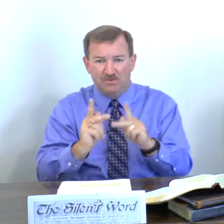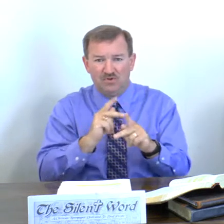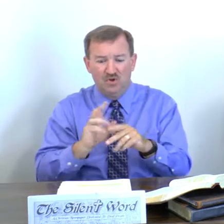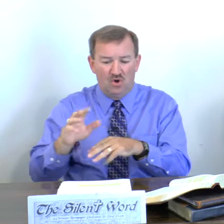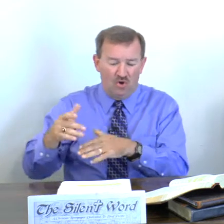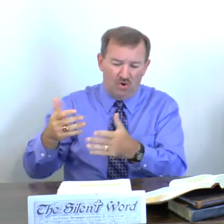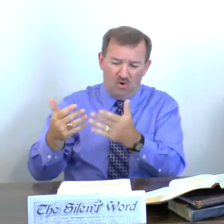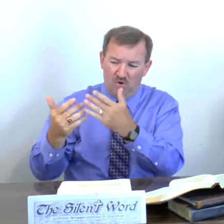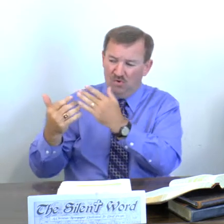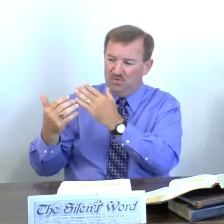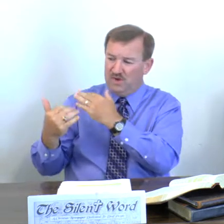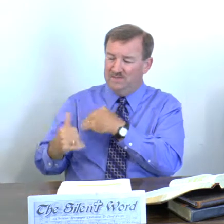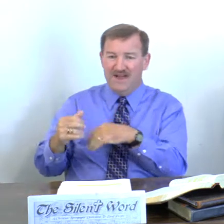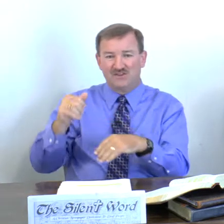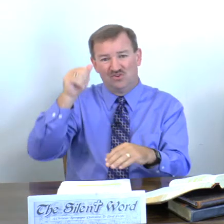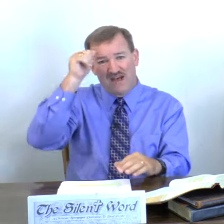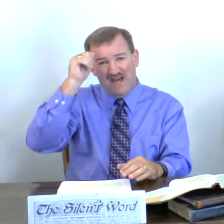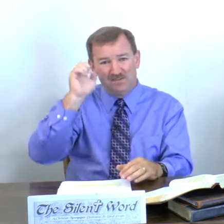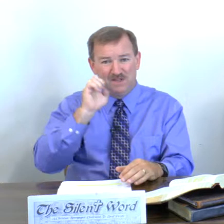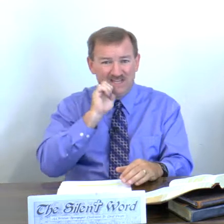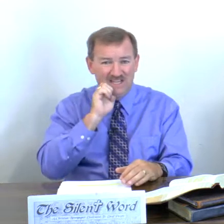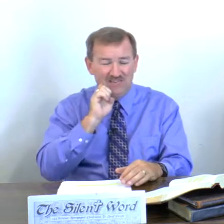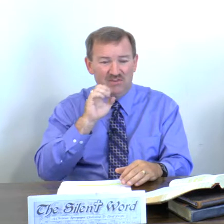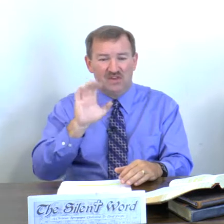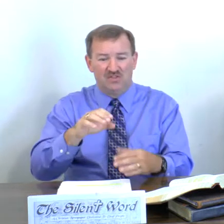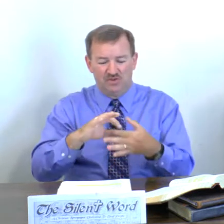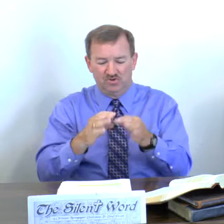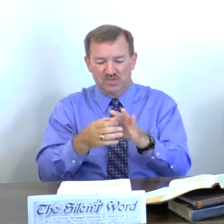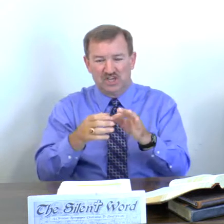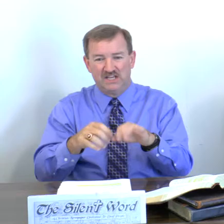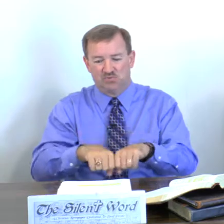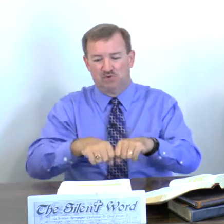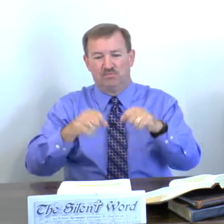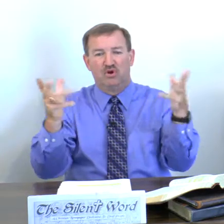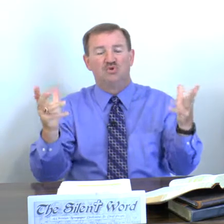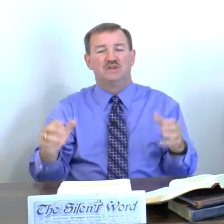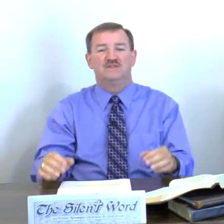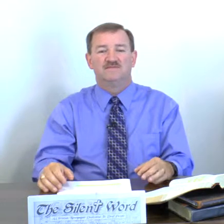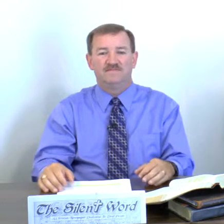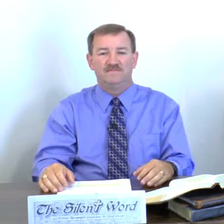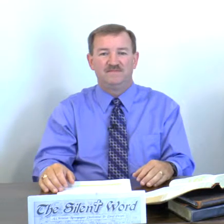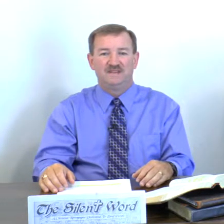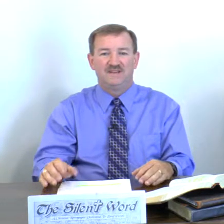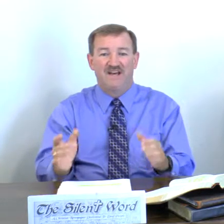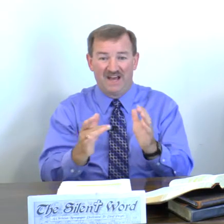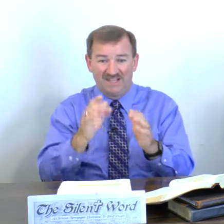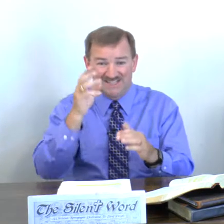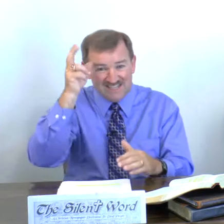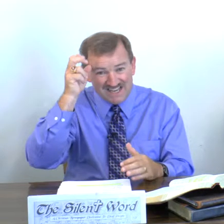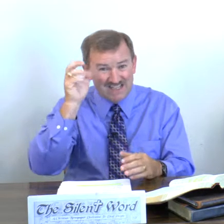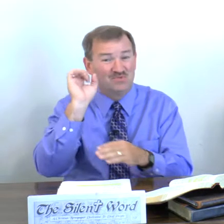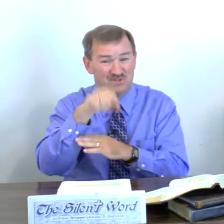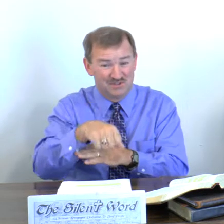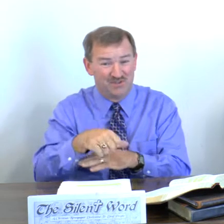people all the way back to Adam and Eve, those chains were broken. And Satan was